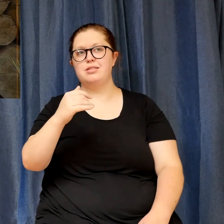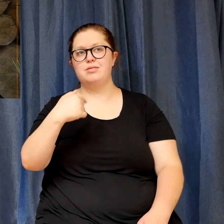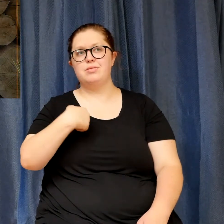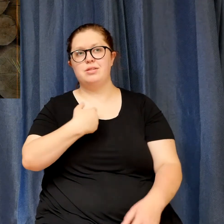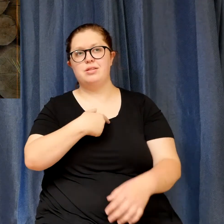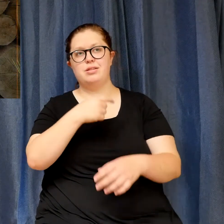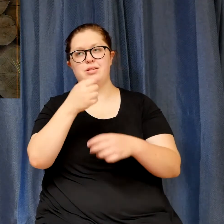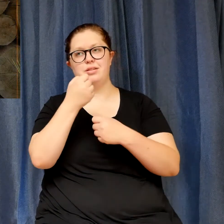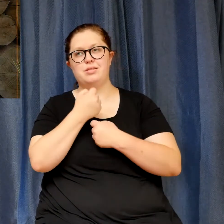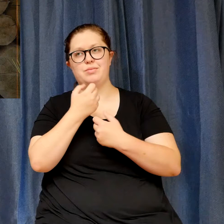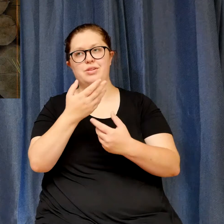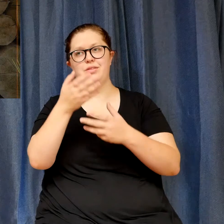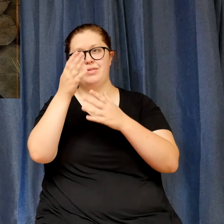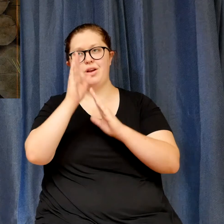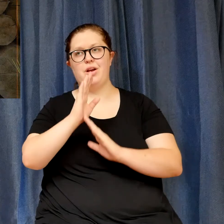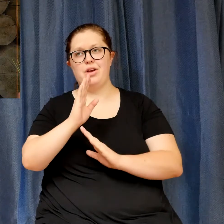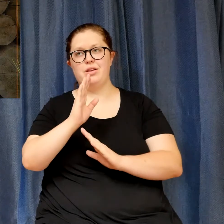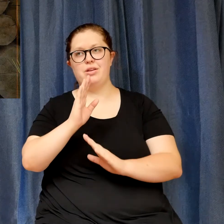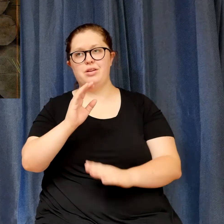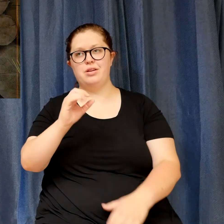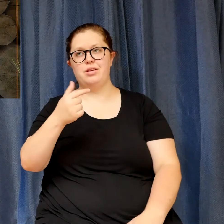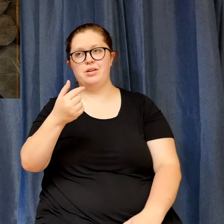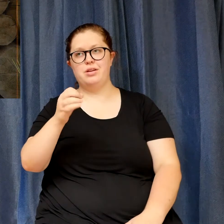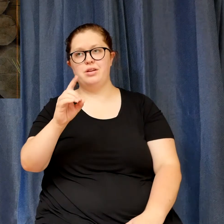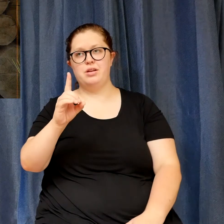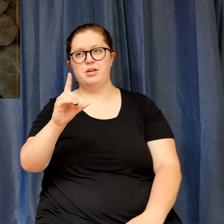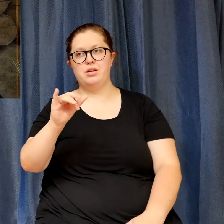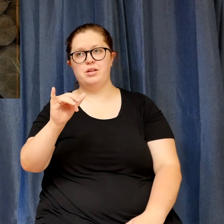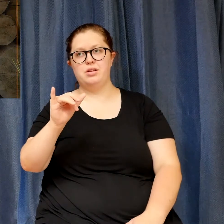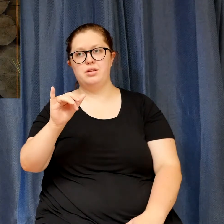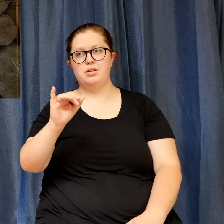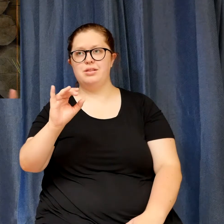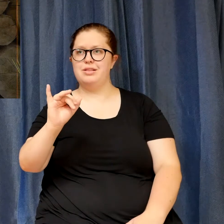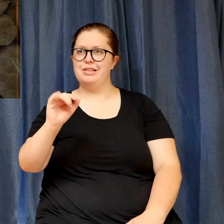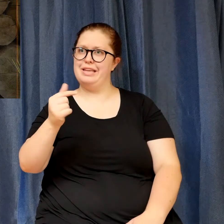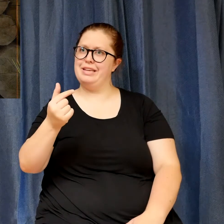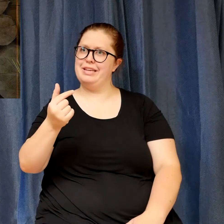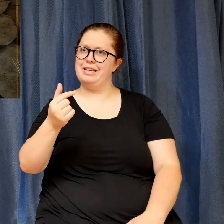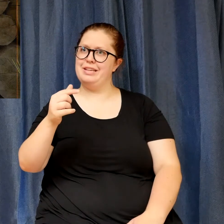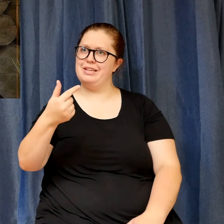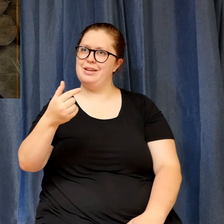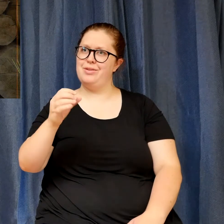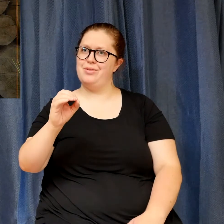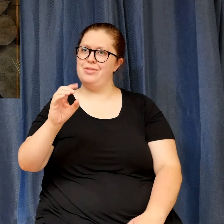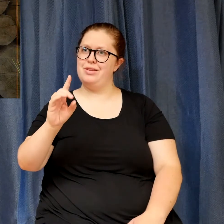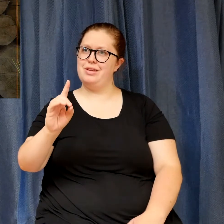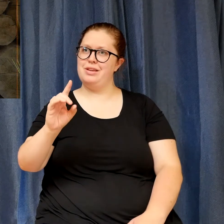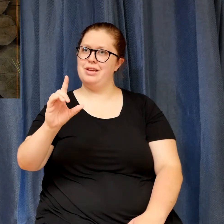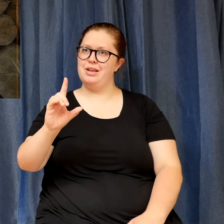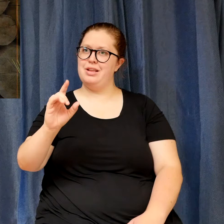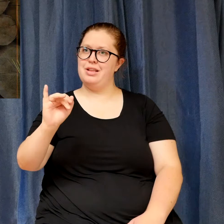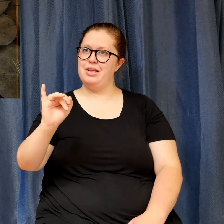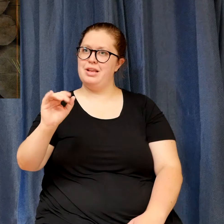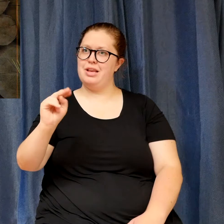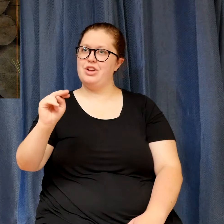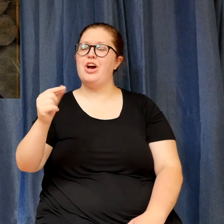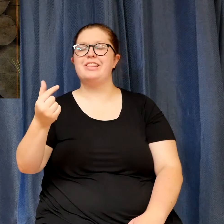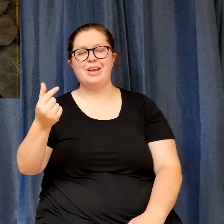in expression. We live from that place of the Christ within. So it is in that